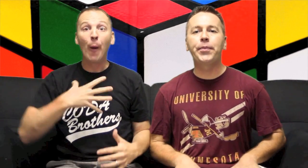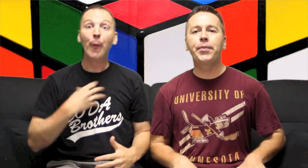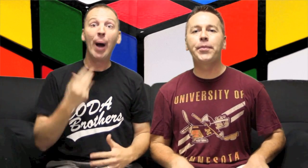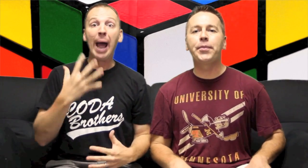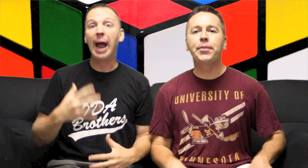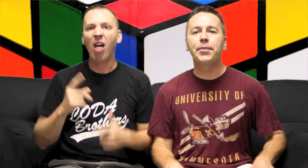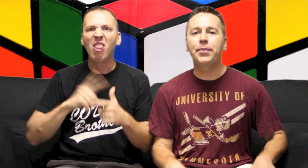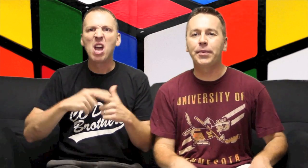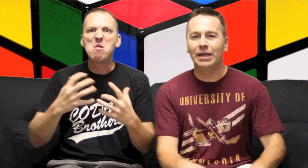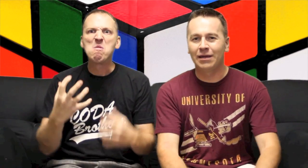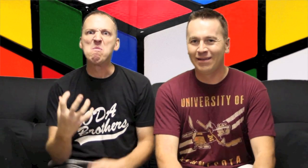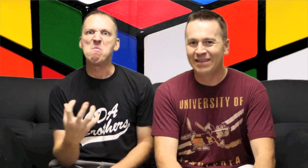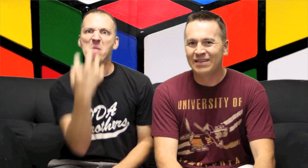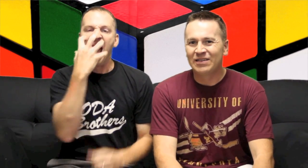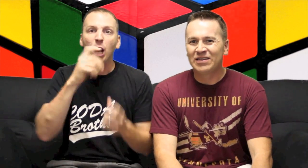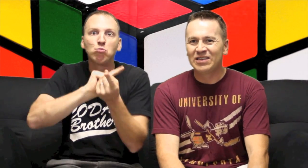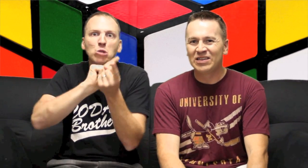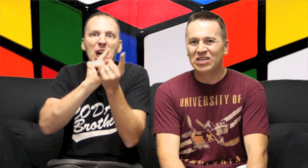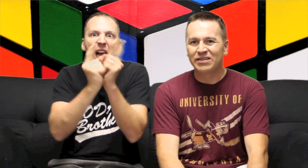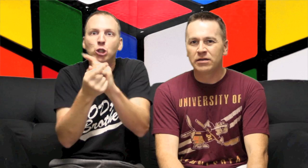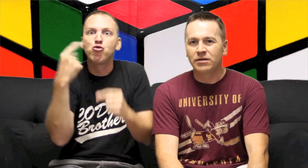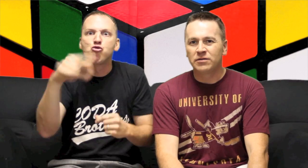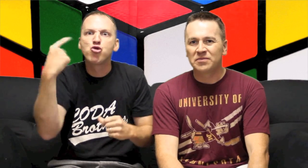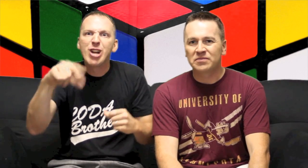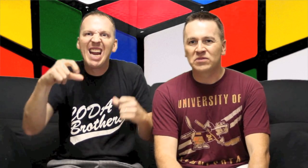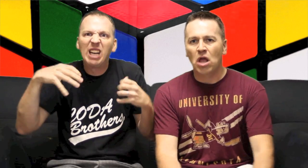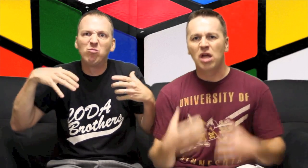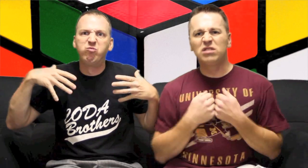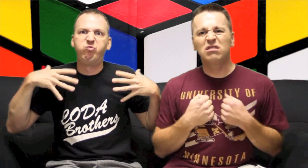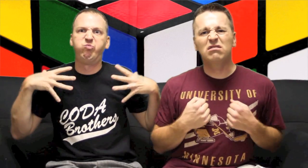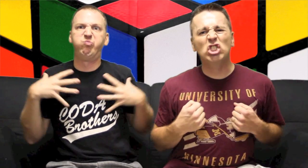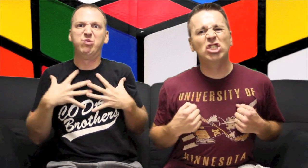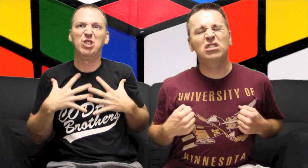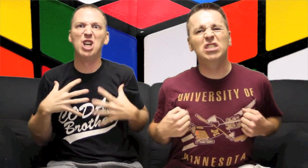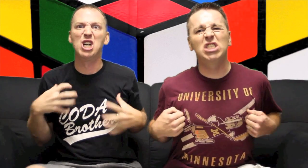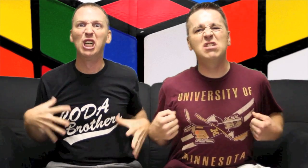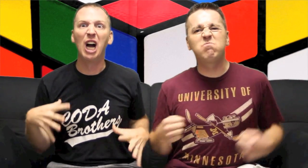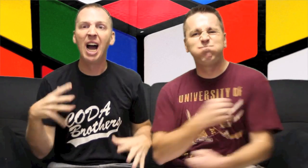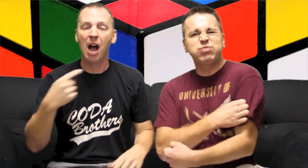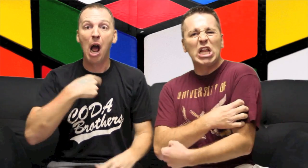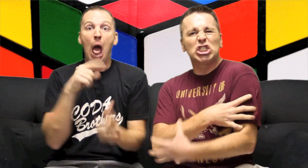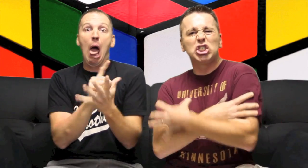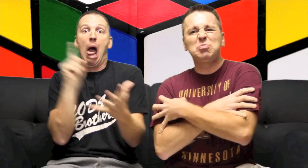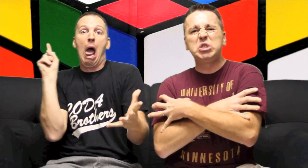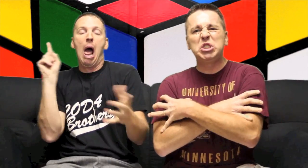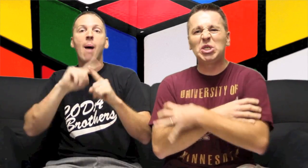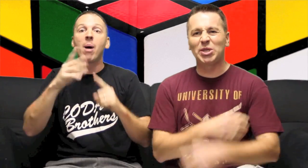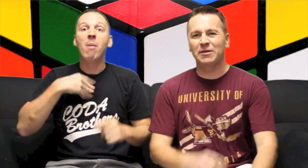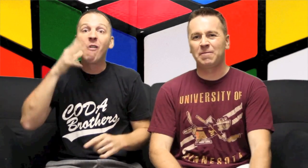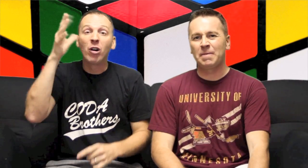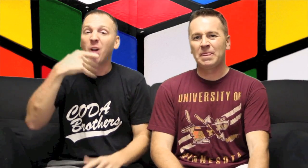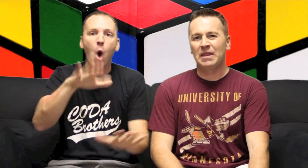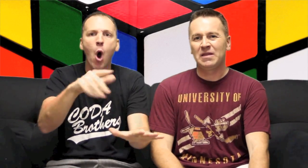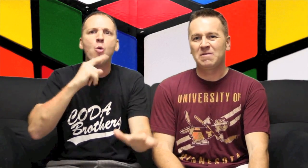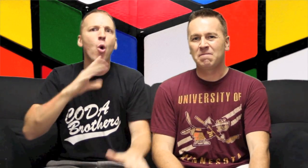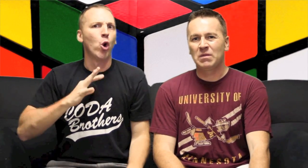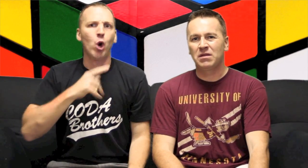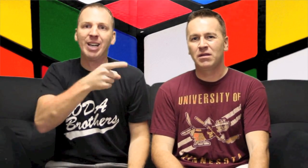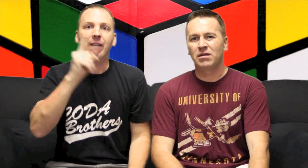Hulk. pants. The guy who was a white guy, and then he got really mad, and then he became green and huge. His shirt rip off, his muscles would Yeah, I pop was out. afraid. But my mom and dad said it was